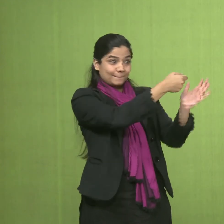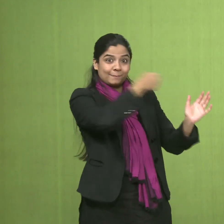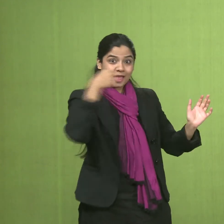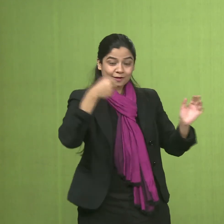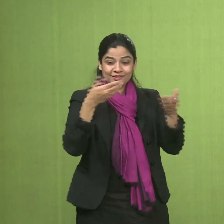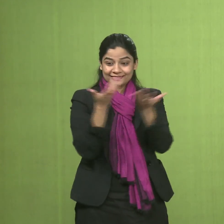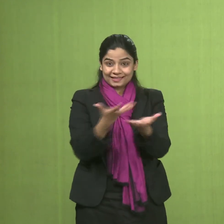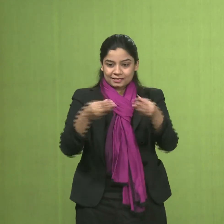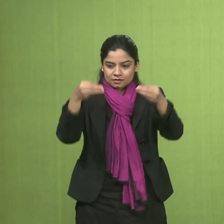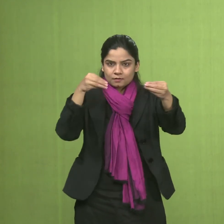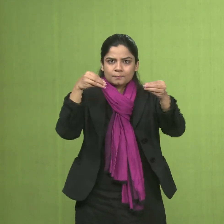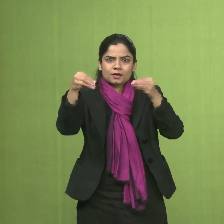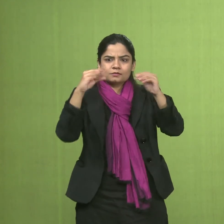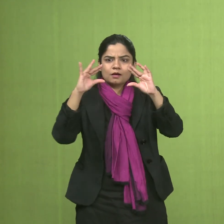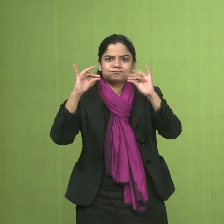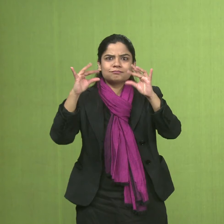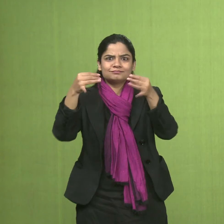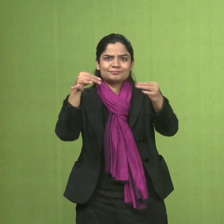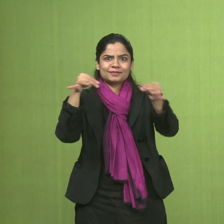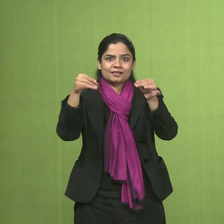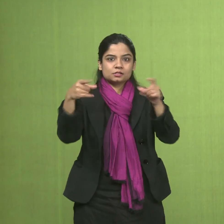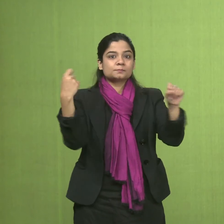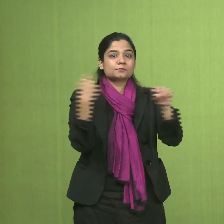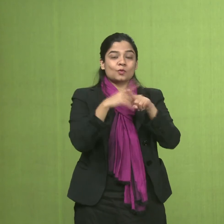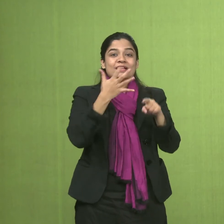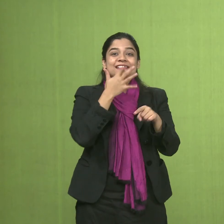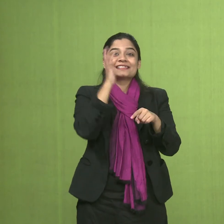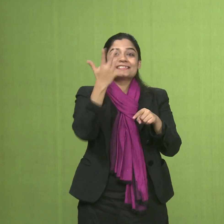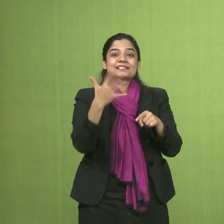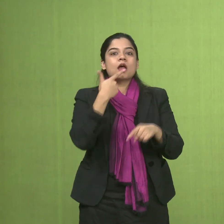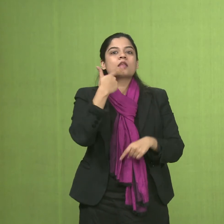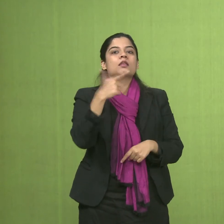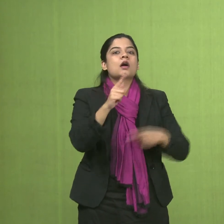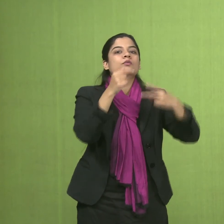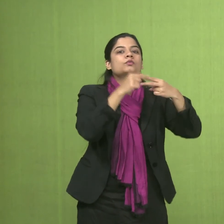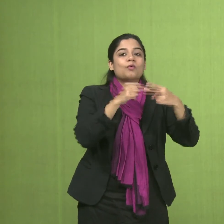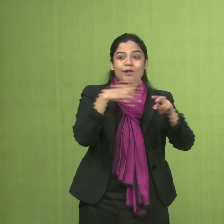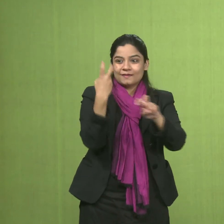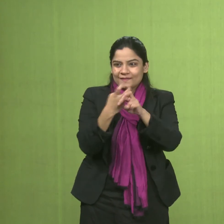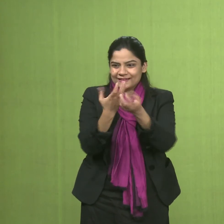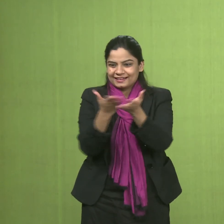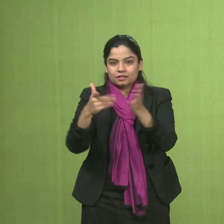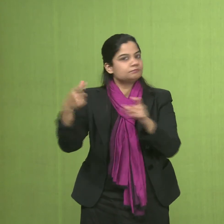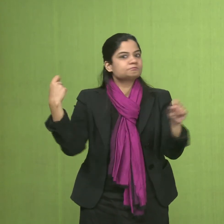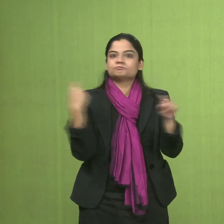safe. Something that is safe for the microwave, like for example this